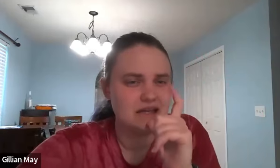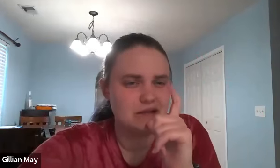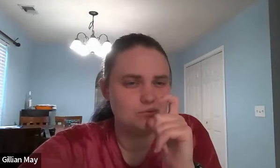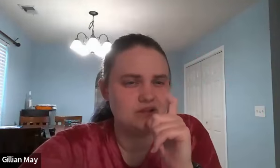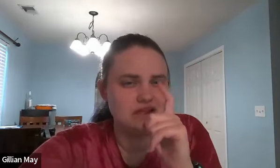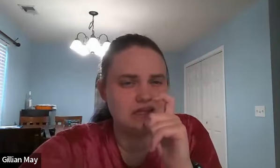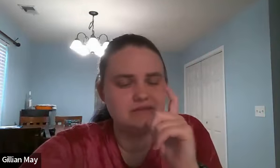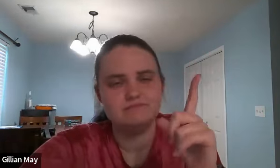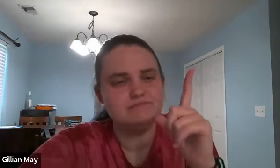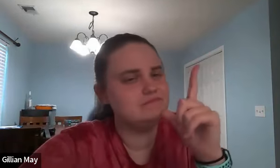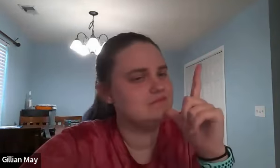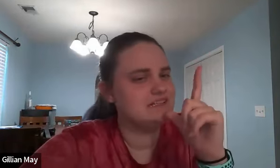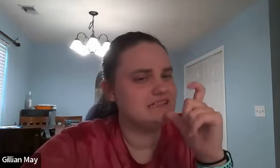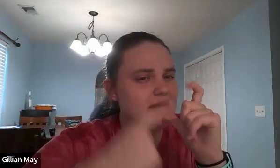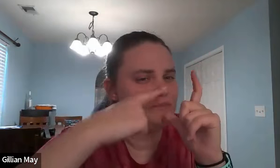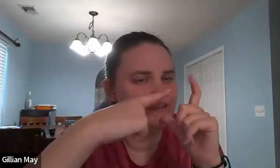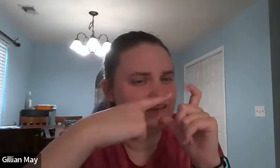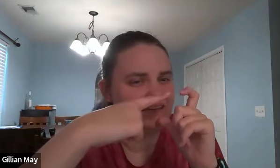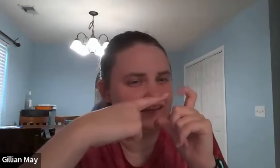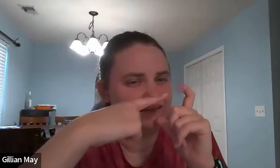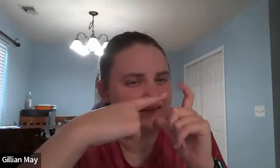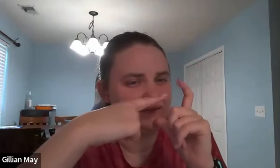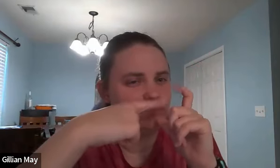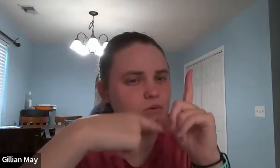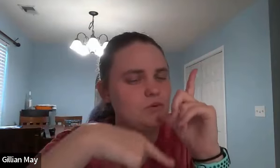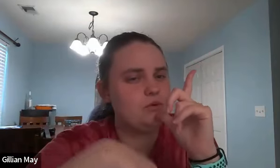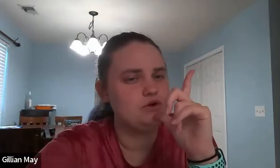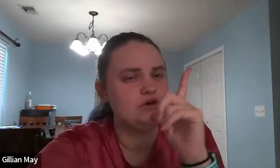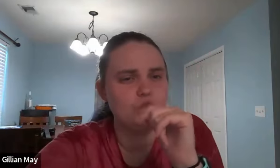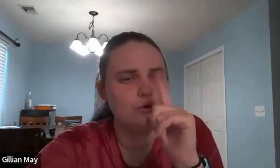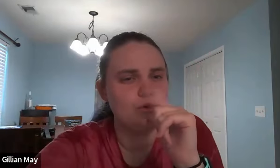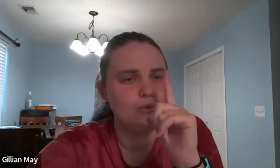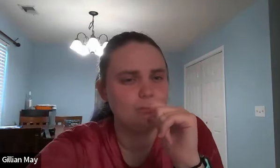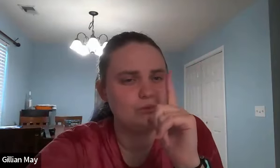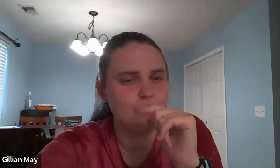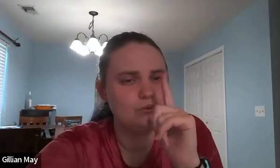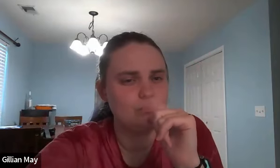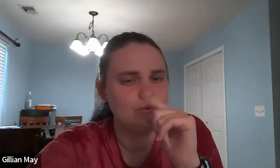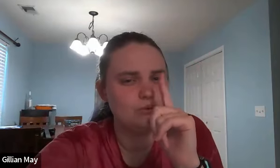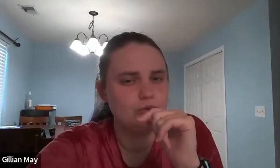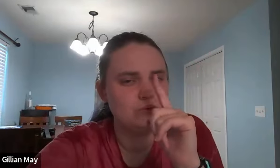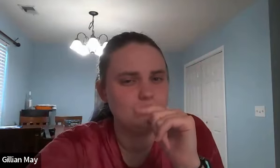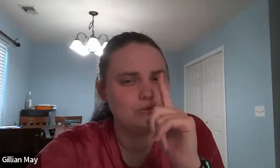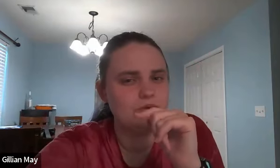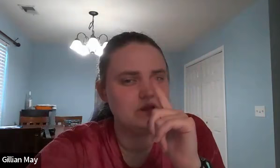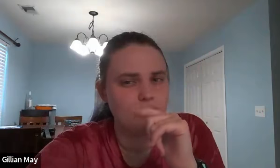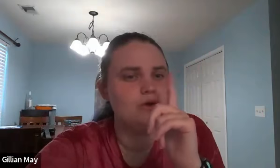It really, like, see, I'm bending it, or you can go who. Yeah,